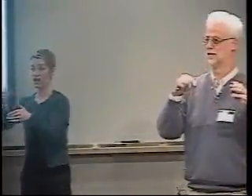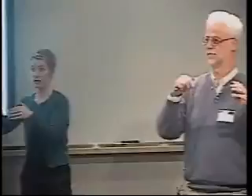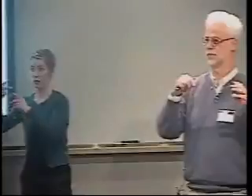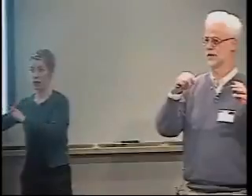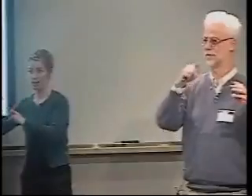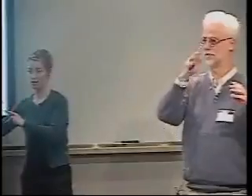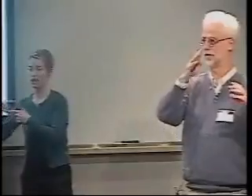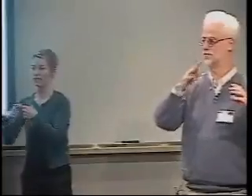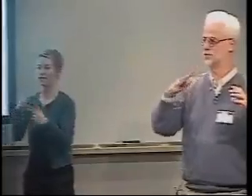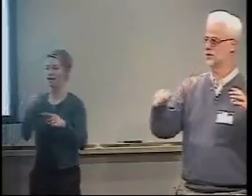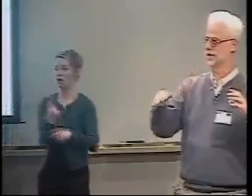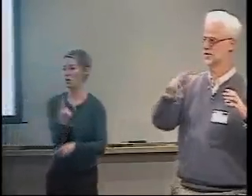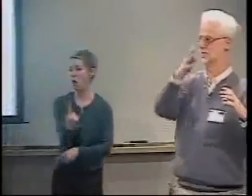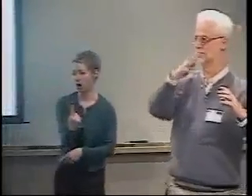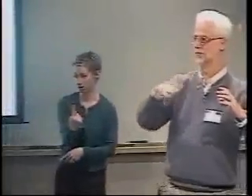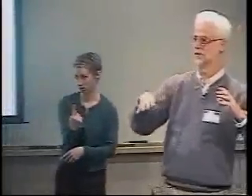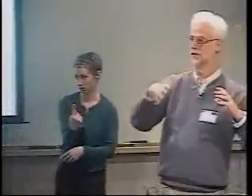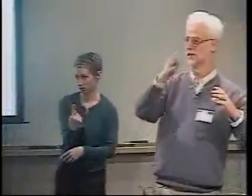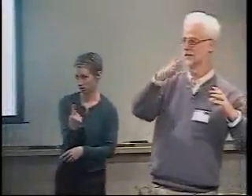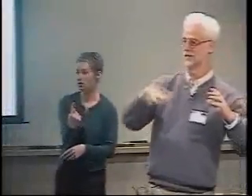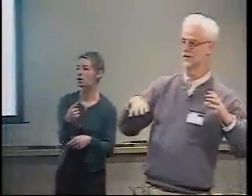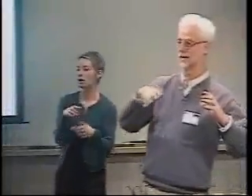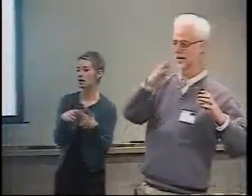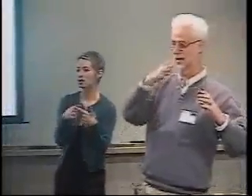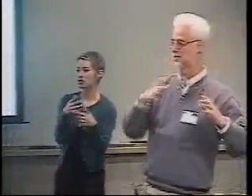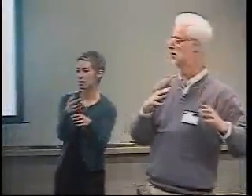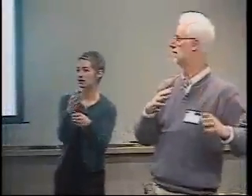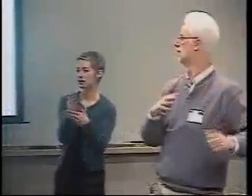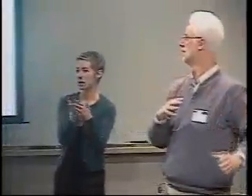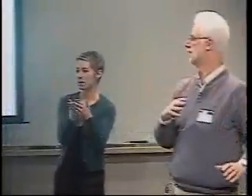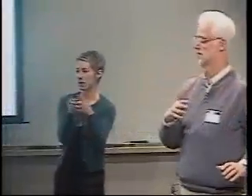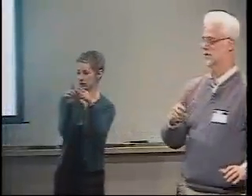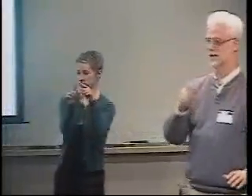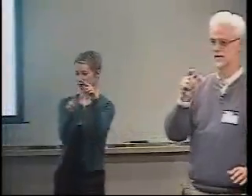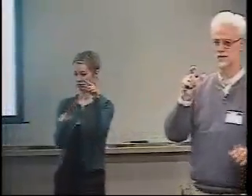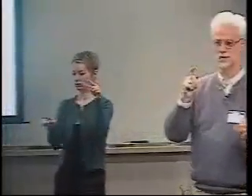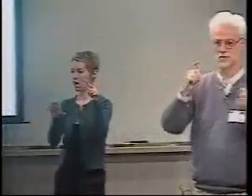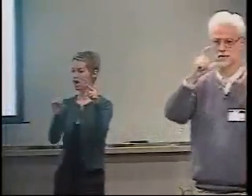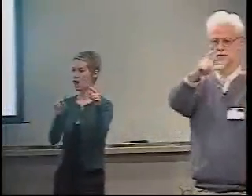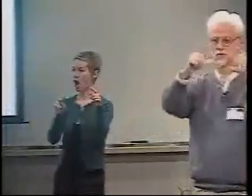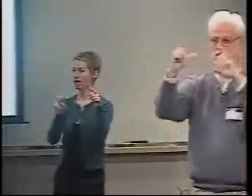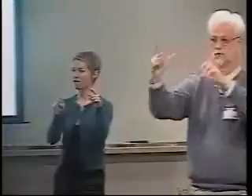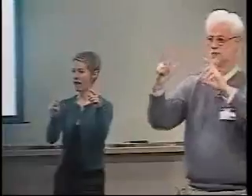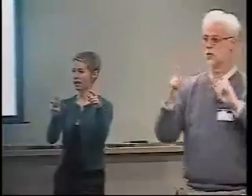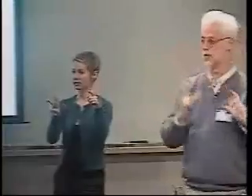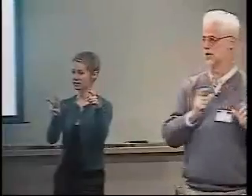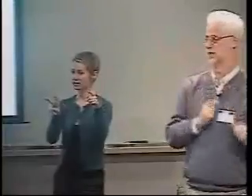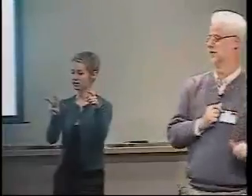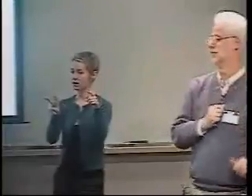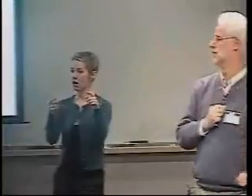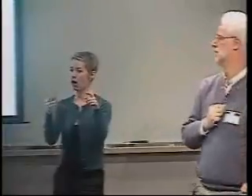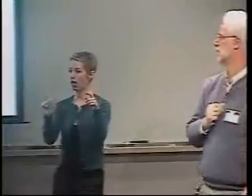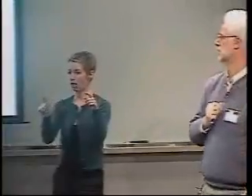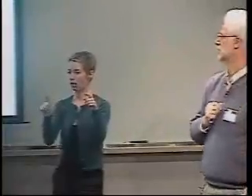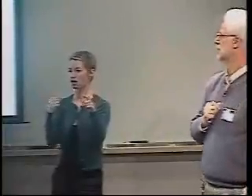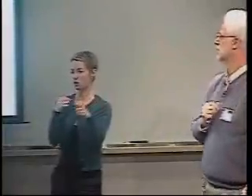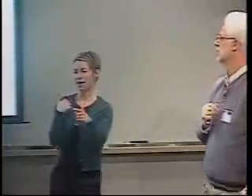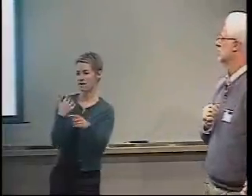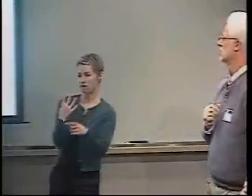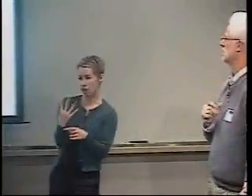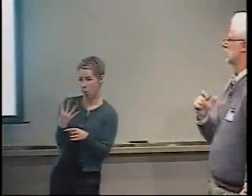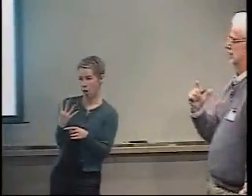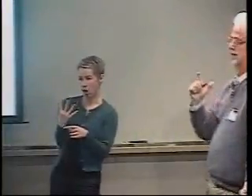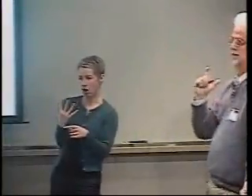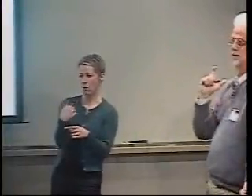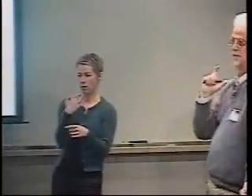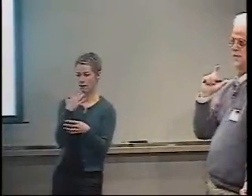one parameter, then you do get some convex hull. And so we have these sort of 4 that we'd like to pick from.